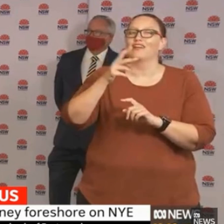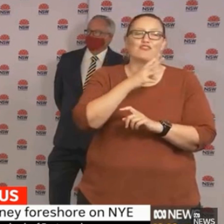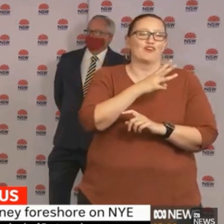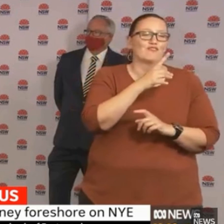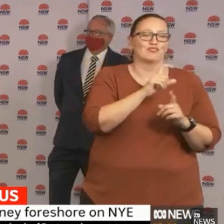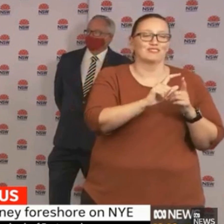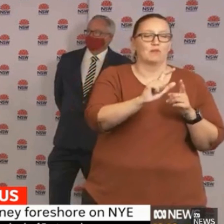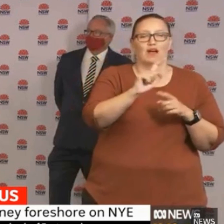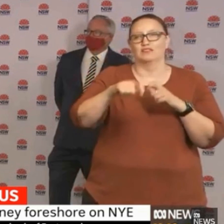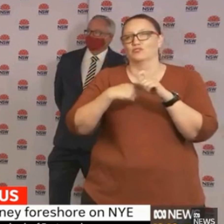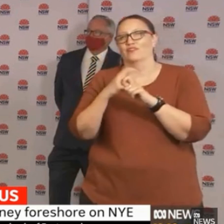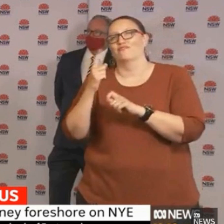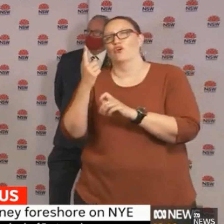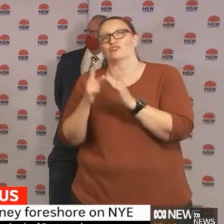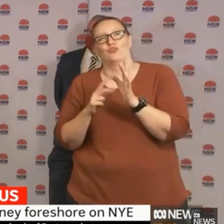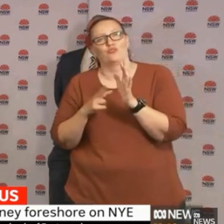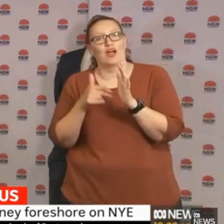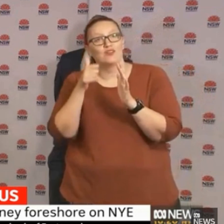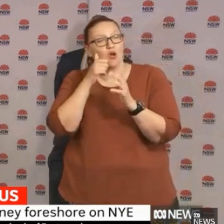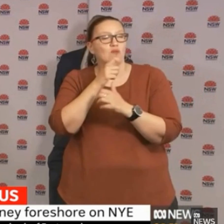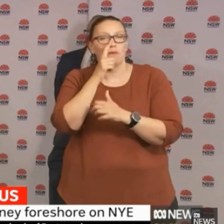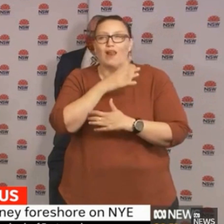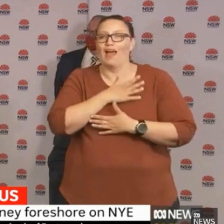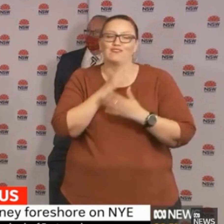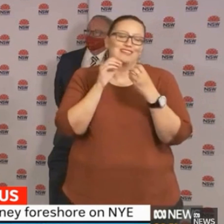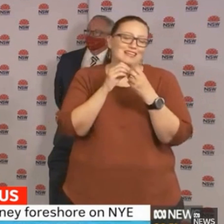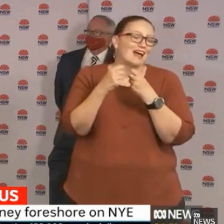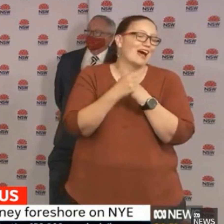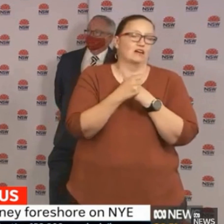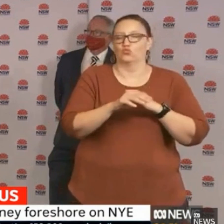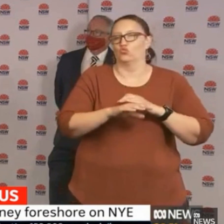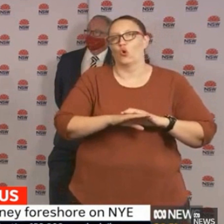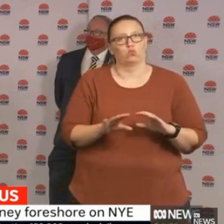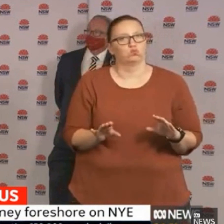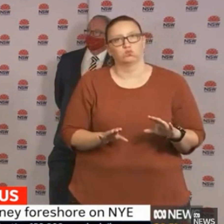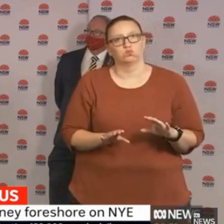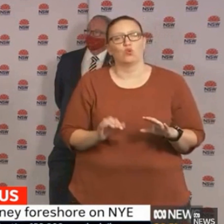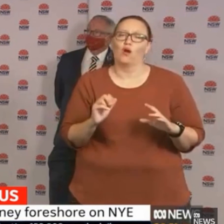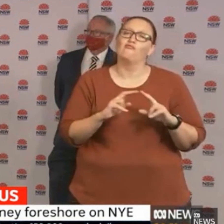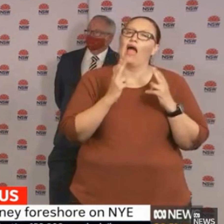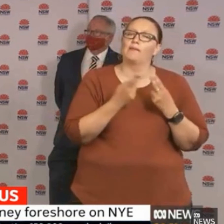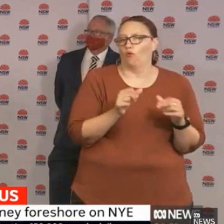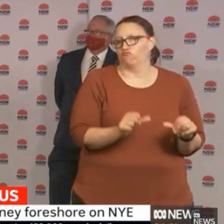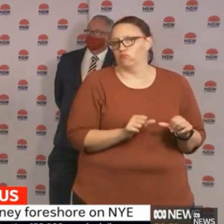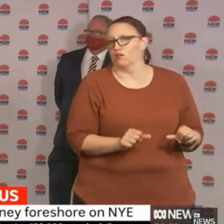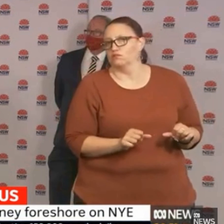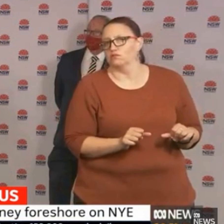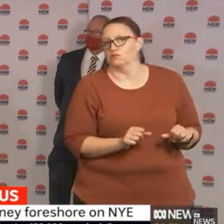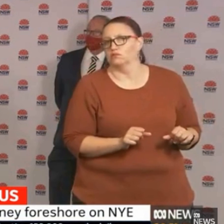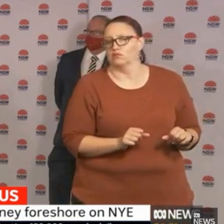I know that's normally an emotional time where we like to kiss and hug everybody around us. Can I just ask for absolute restraint? Obviously your household is